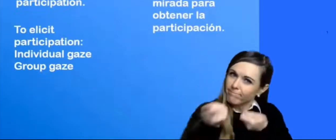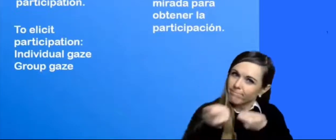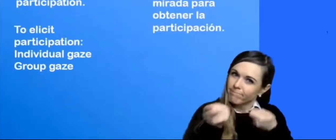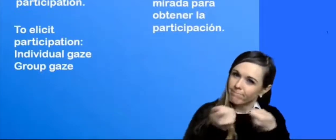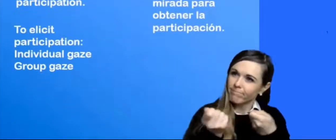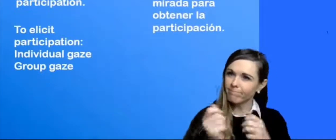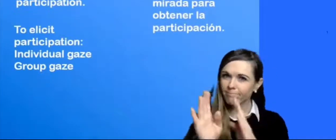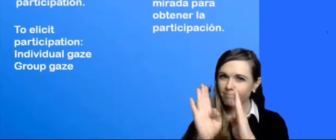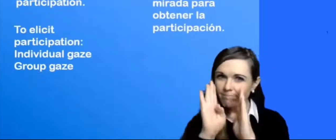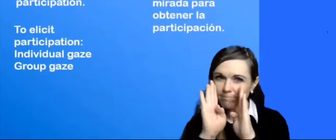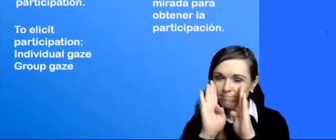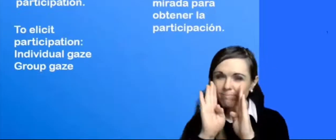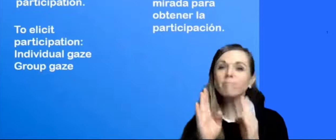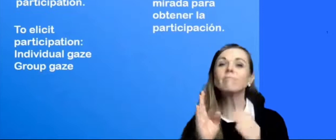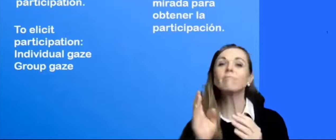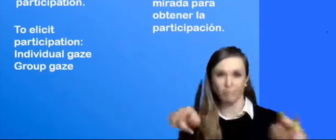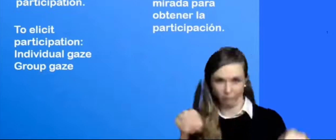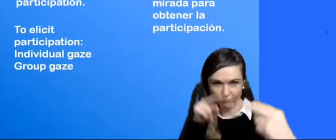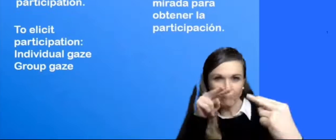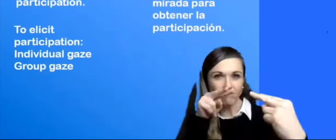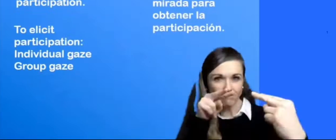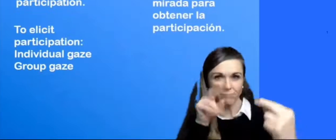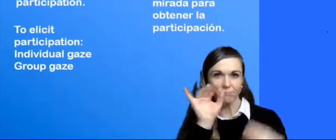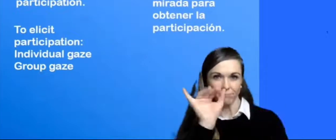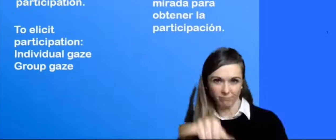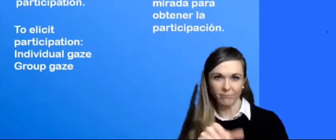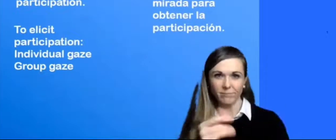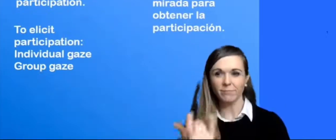their child's attention and keep them